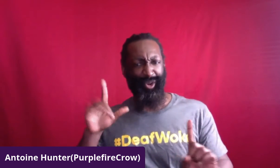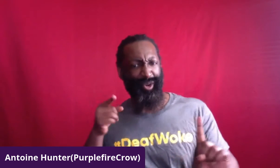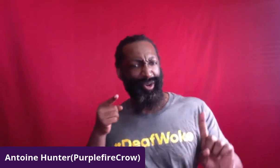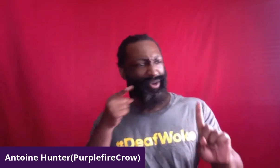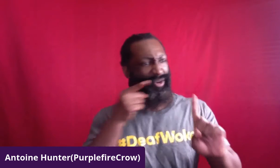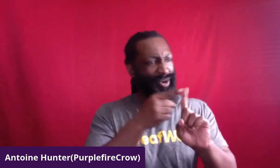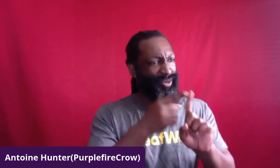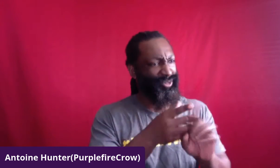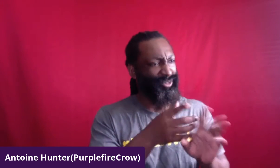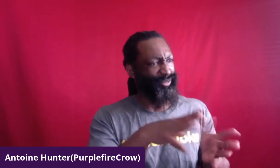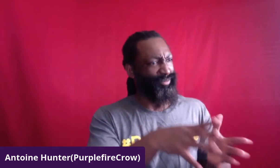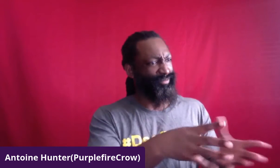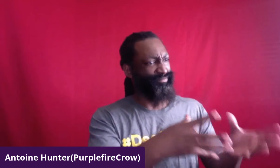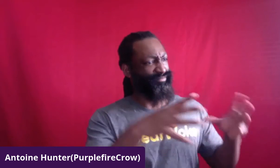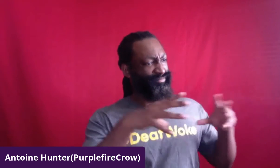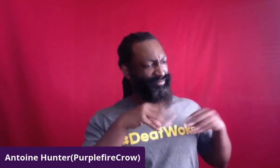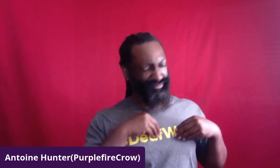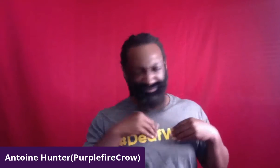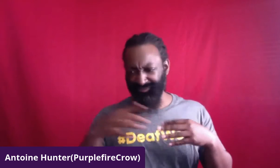Now that's something we'll